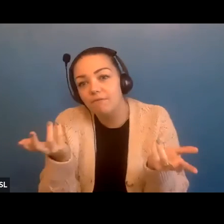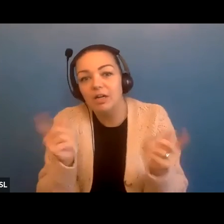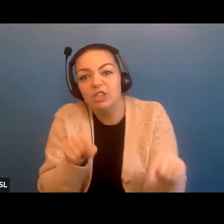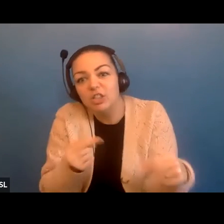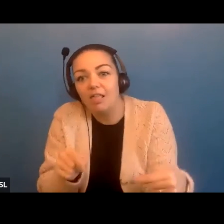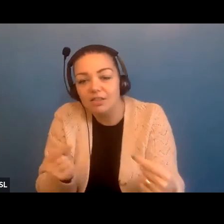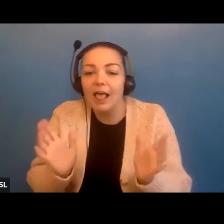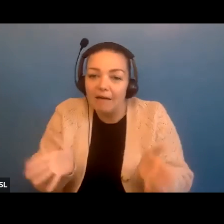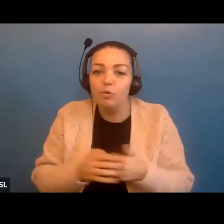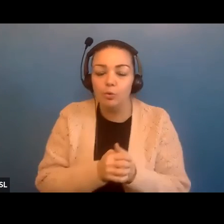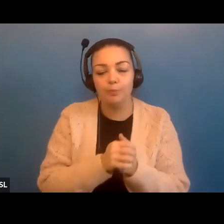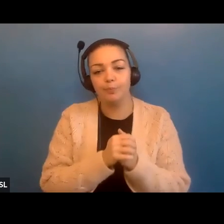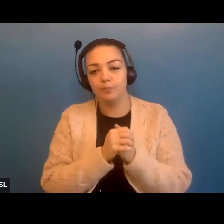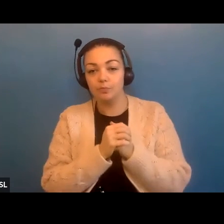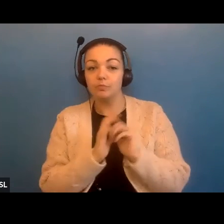challenge.